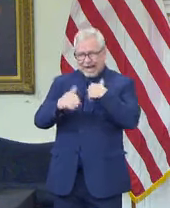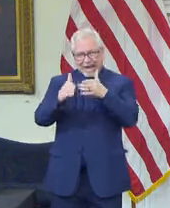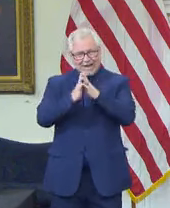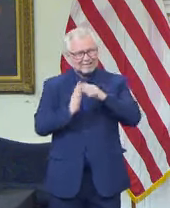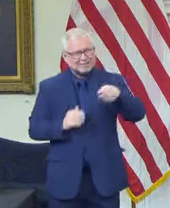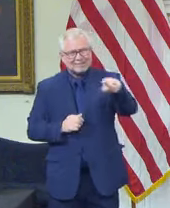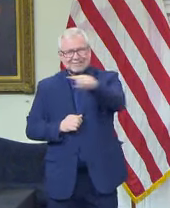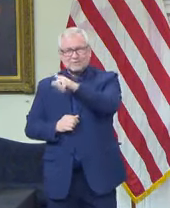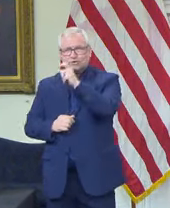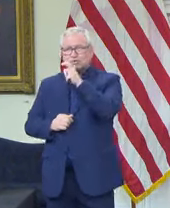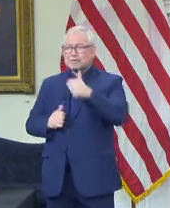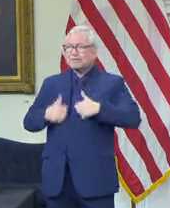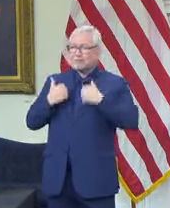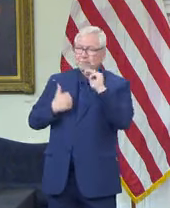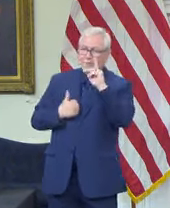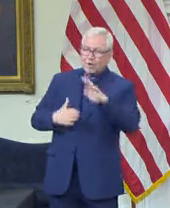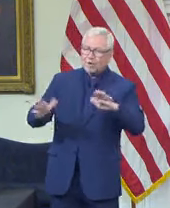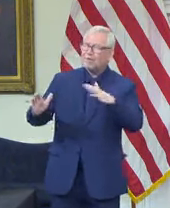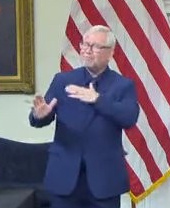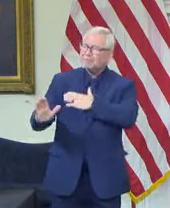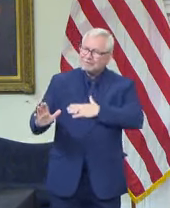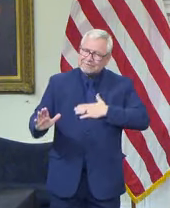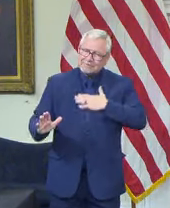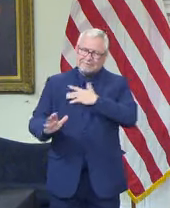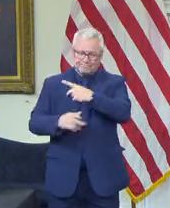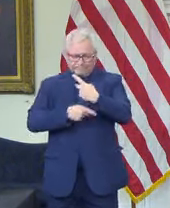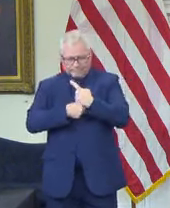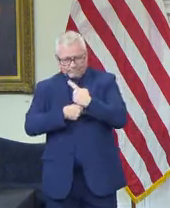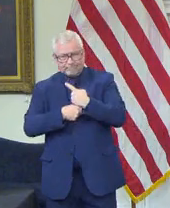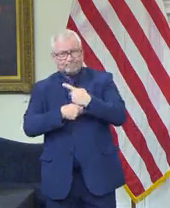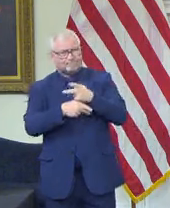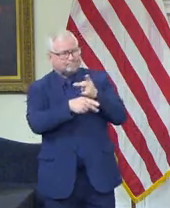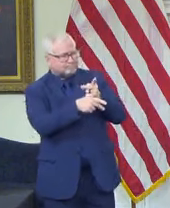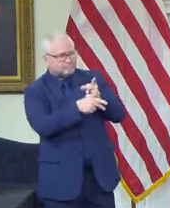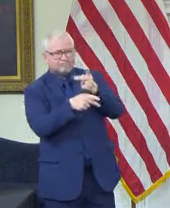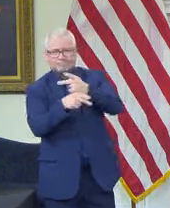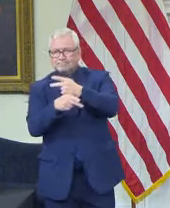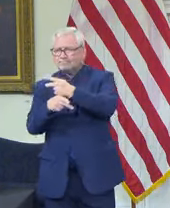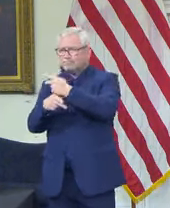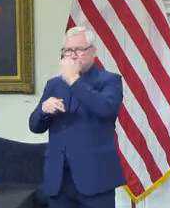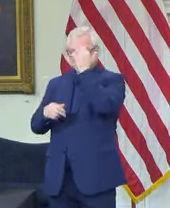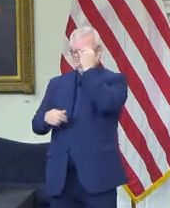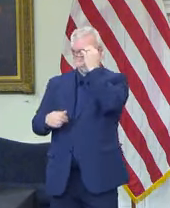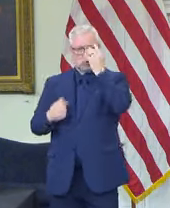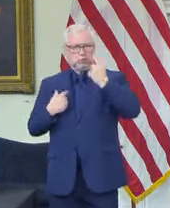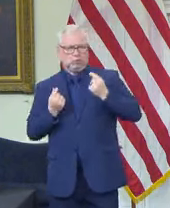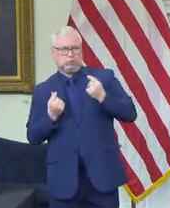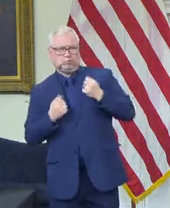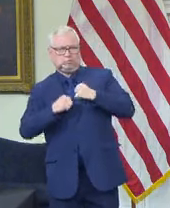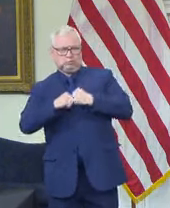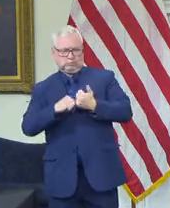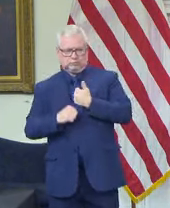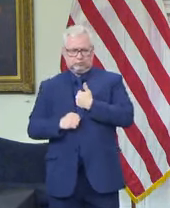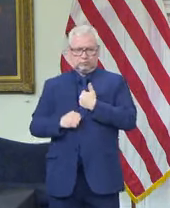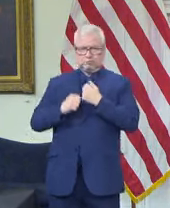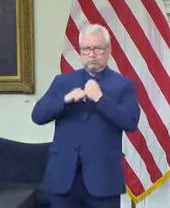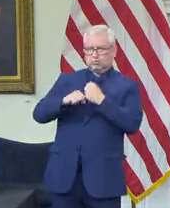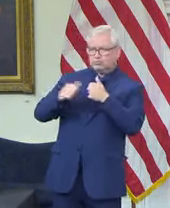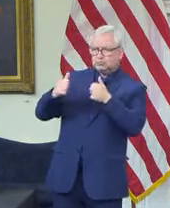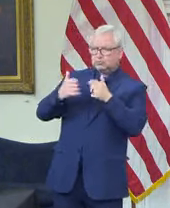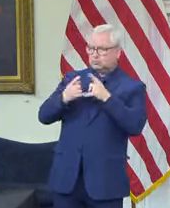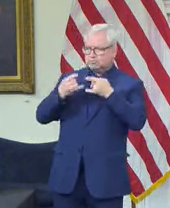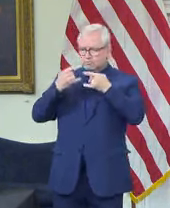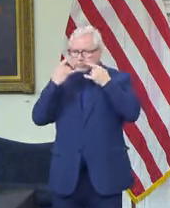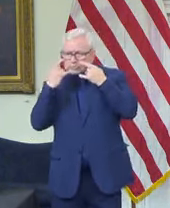remain vigilant and to keep doing the things that can keep us safe. Wearing a mask,